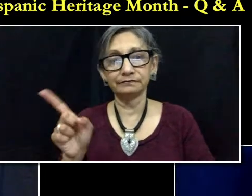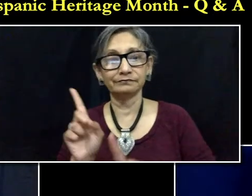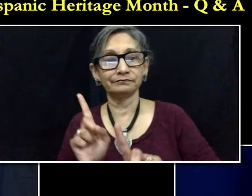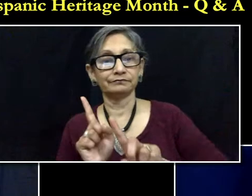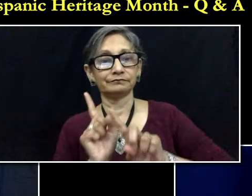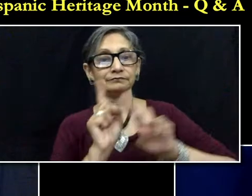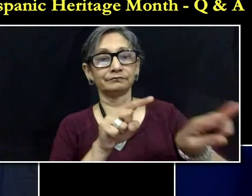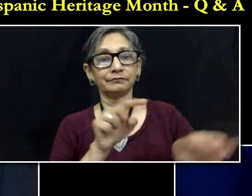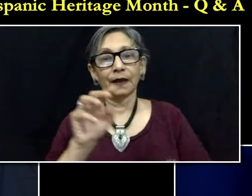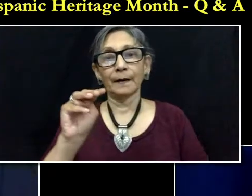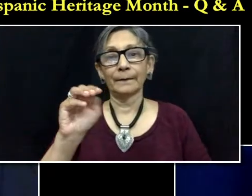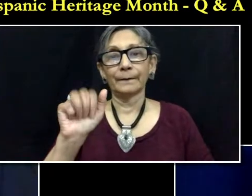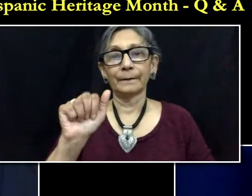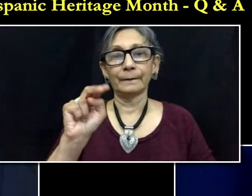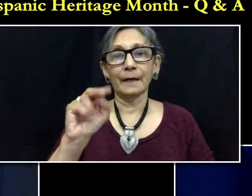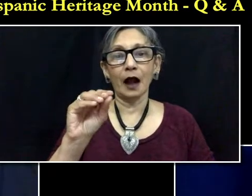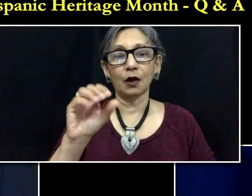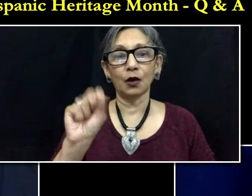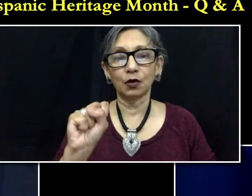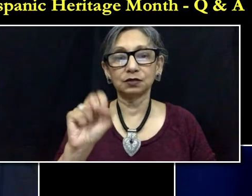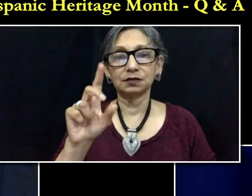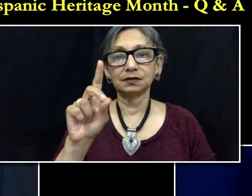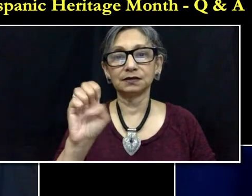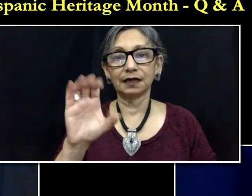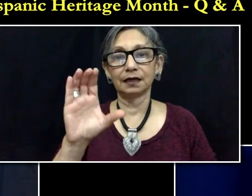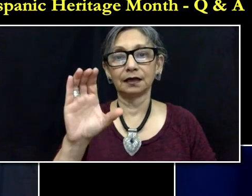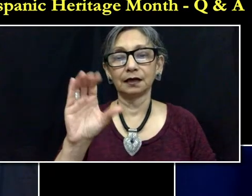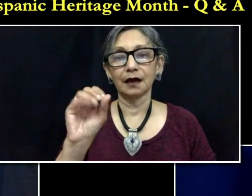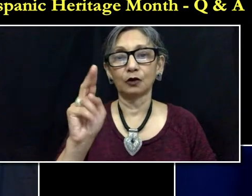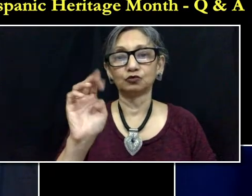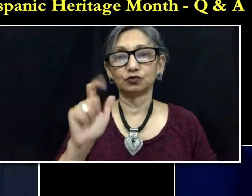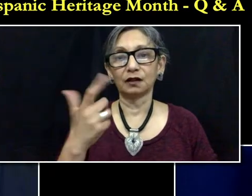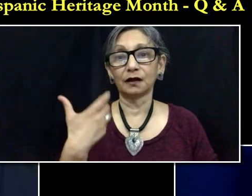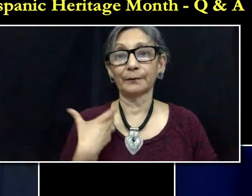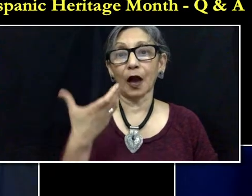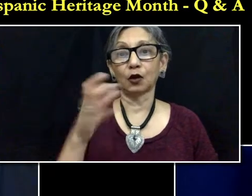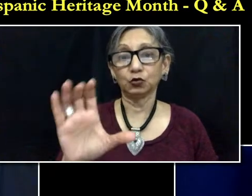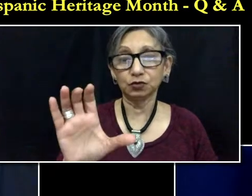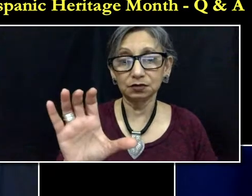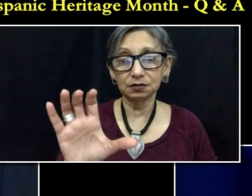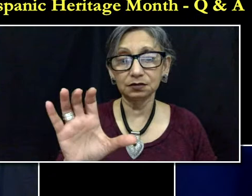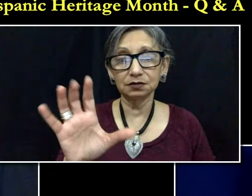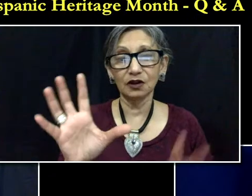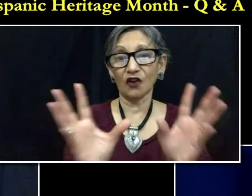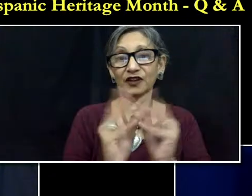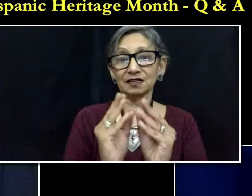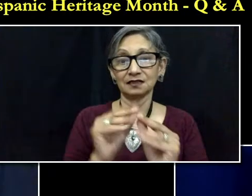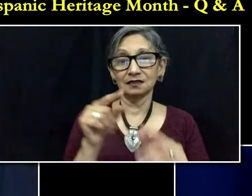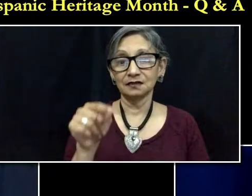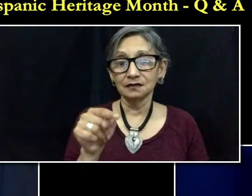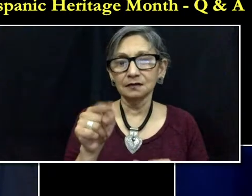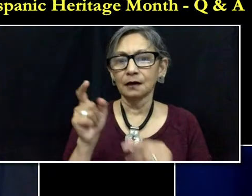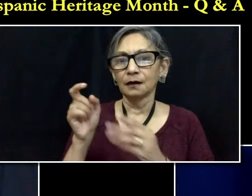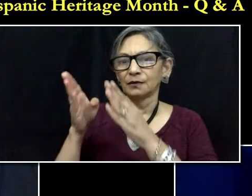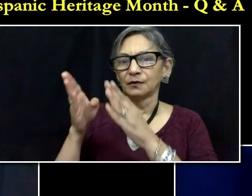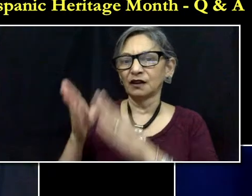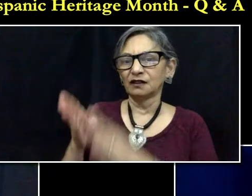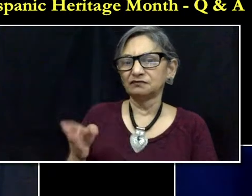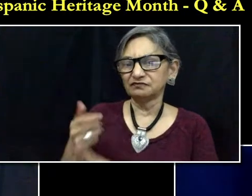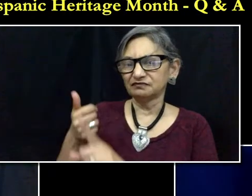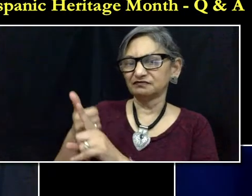Okay, so if a person, whether it's a he or she, goes to the Manos Day Council conference,